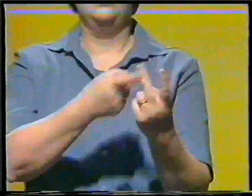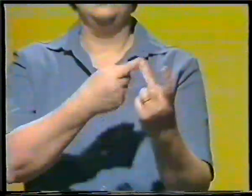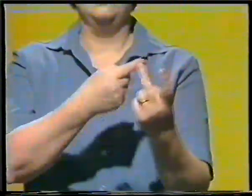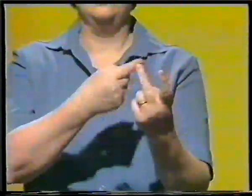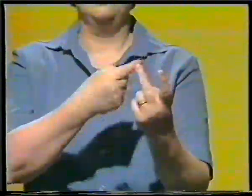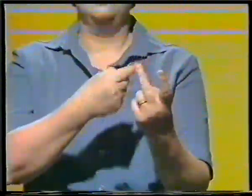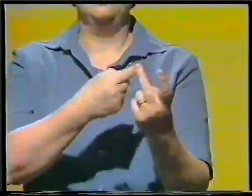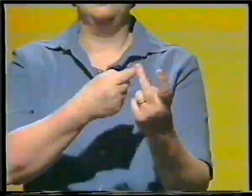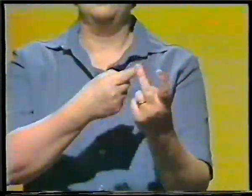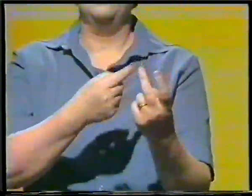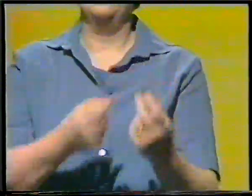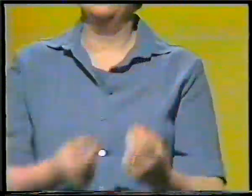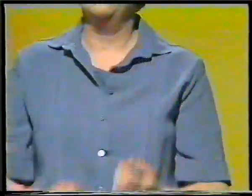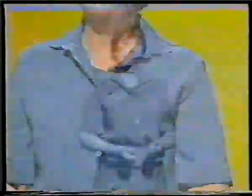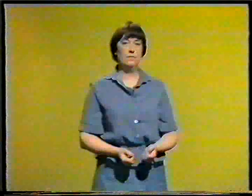Another.